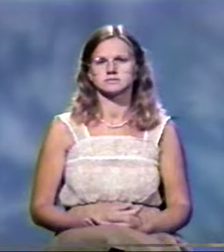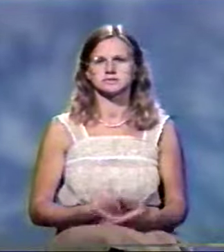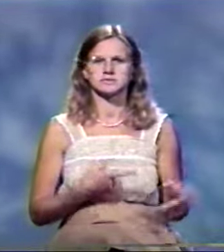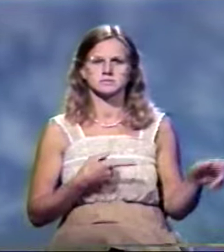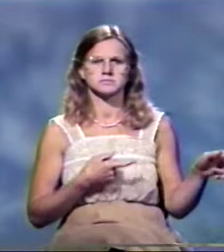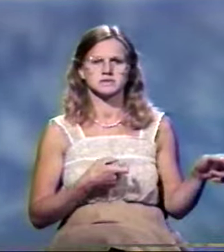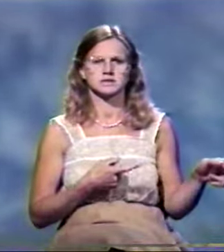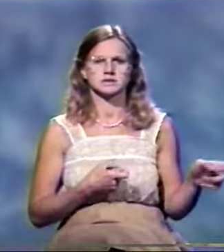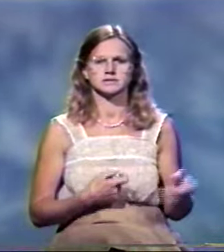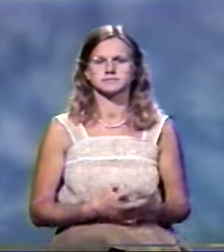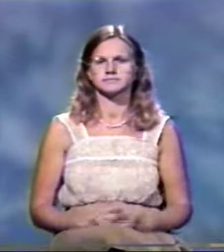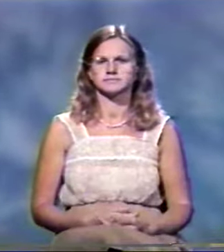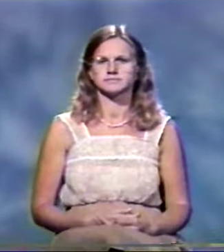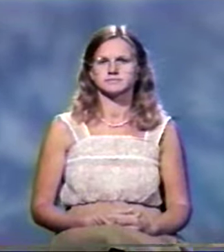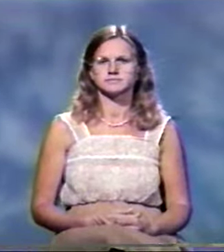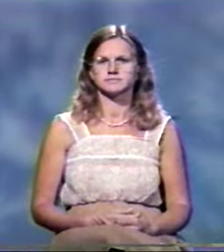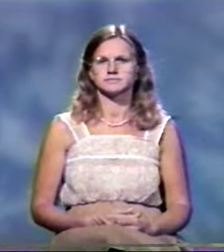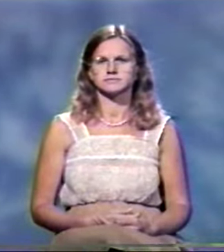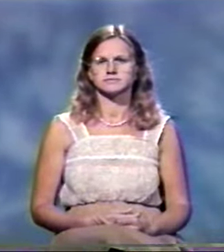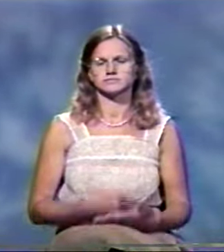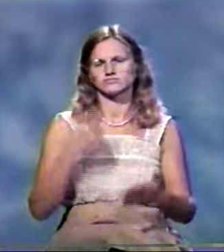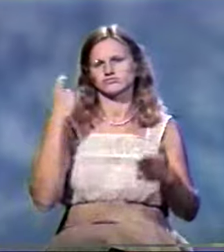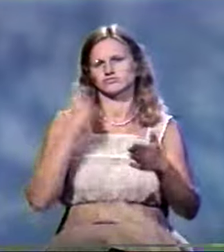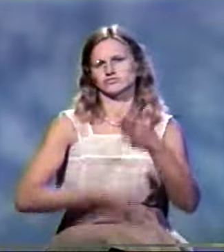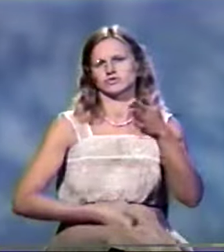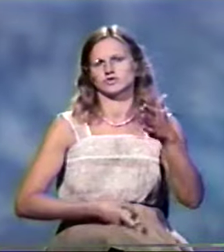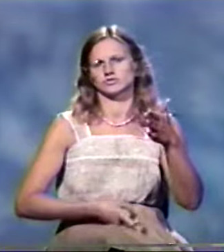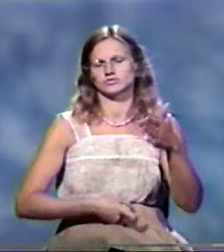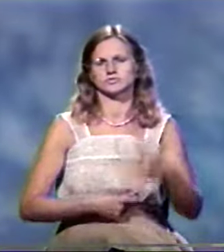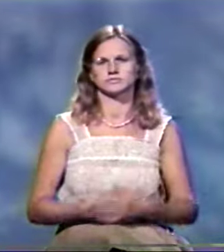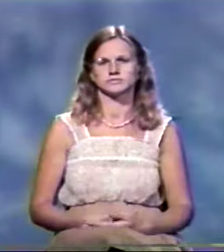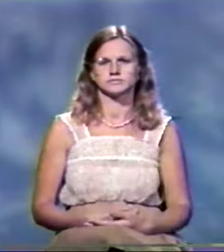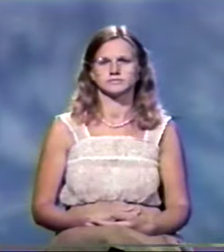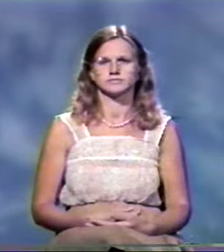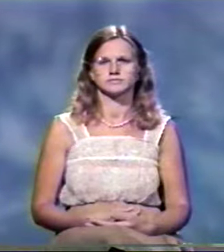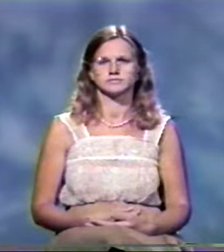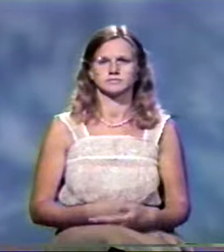Speeding. To charge. To charge.